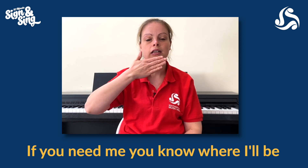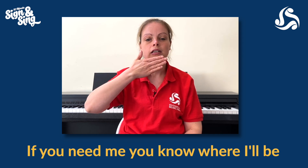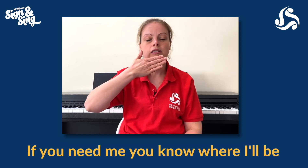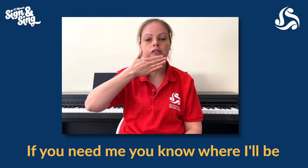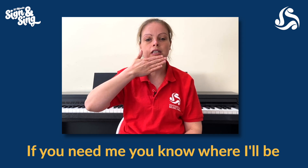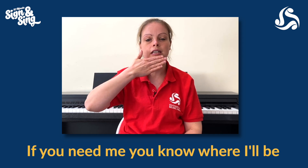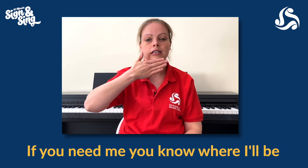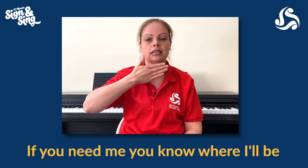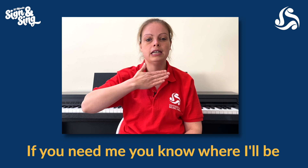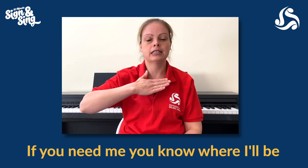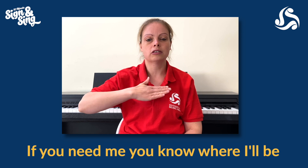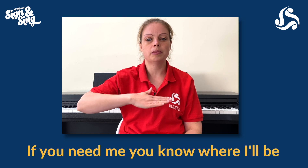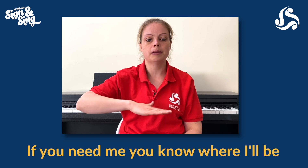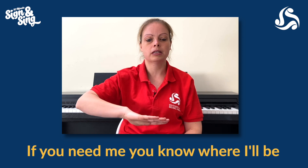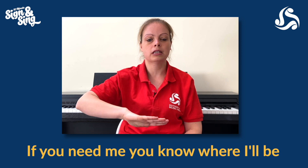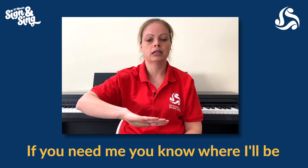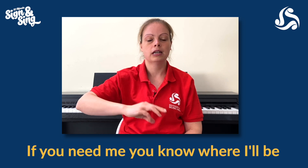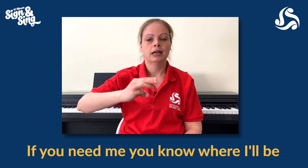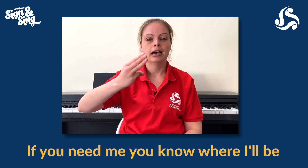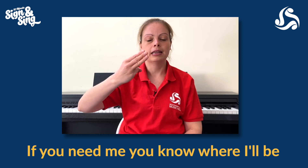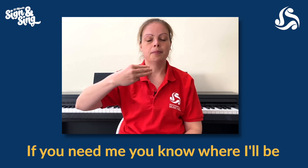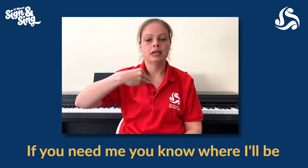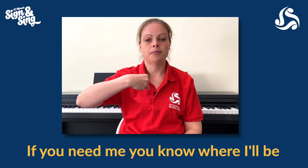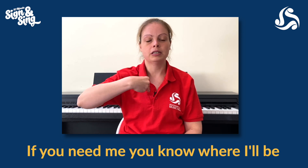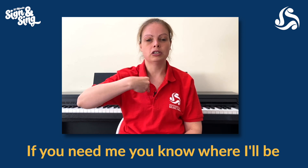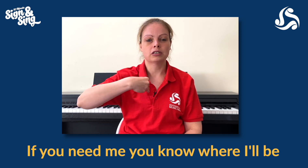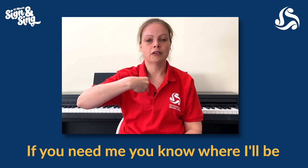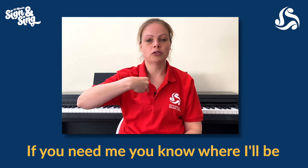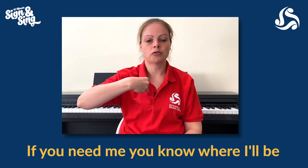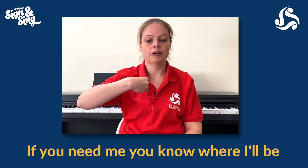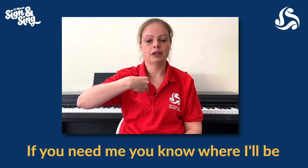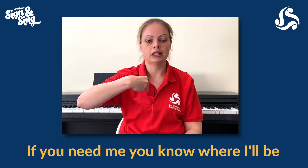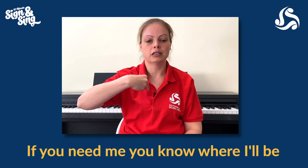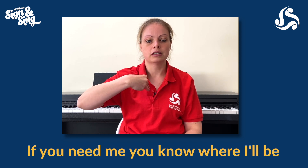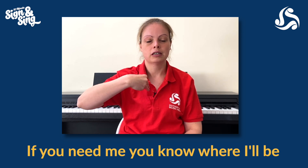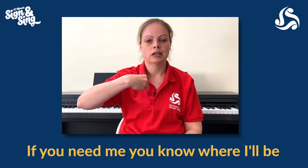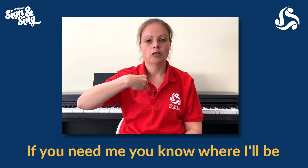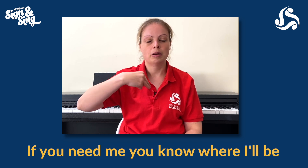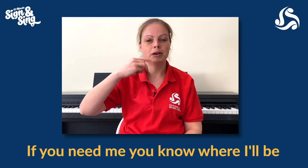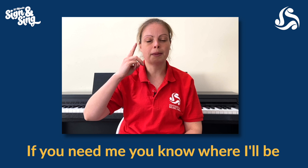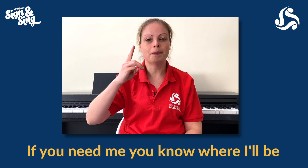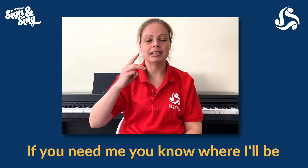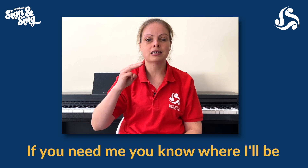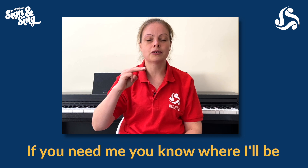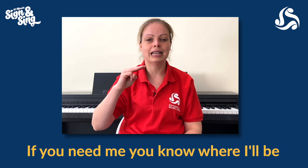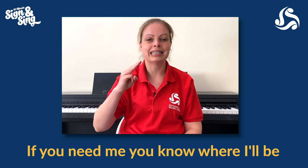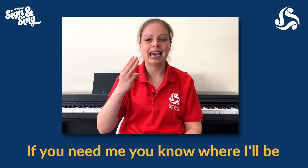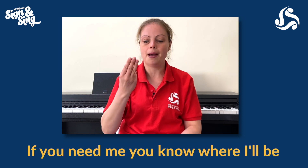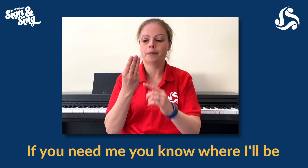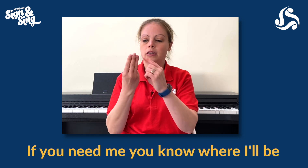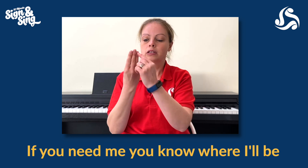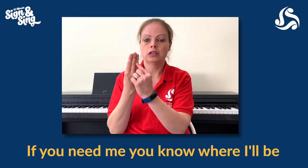together. So chin, knee, down to belly button, and then me pointing to yourself with 3 fingers. Remembering that me starts with the